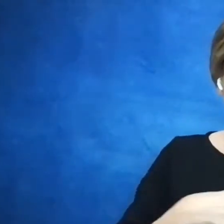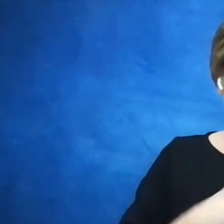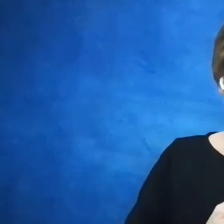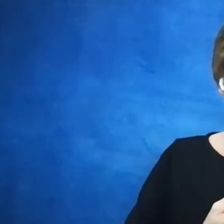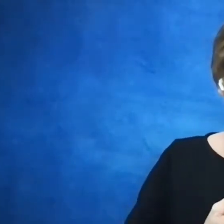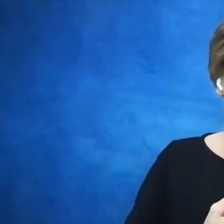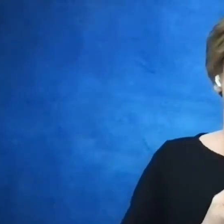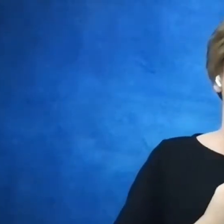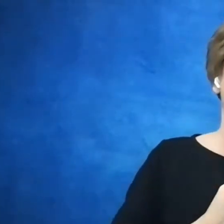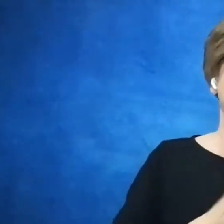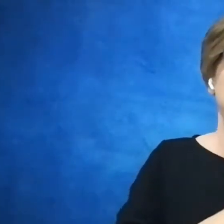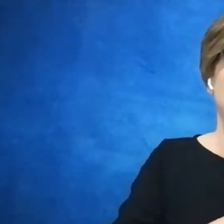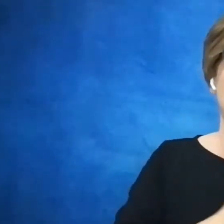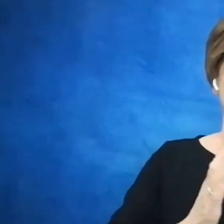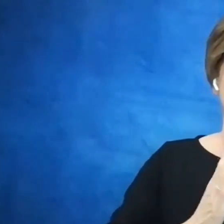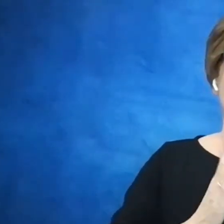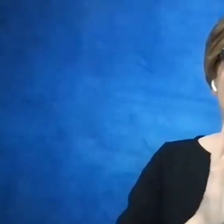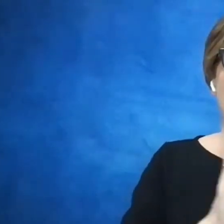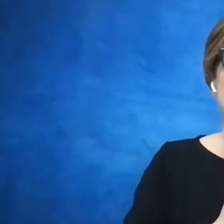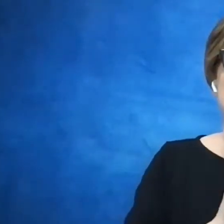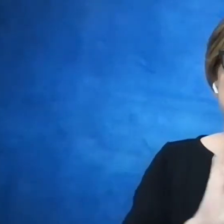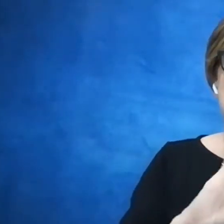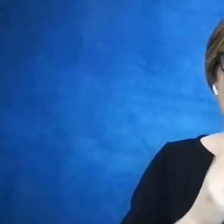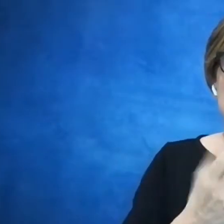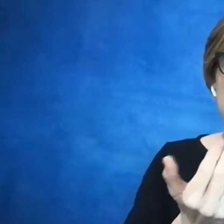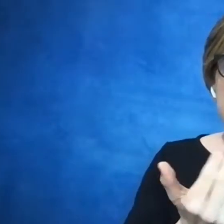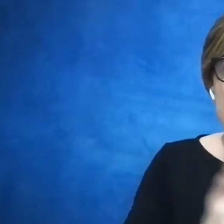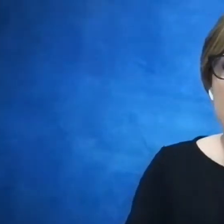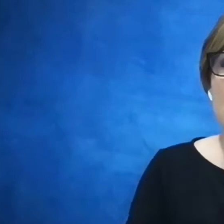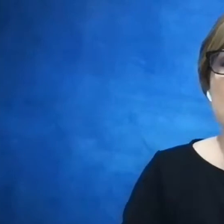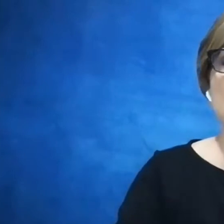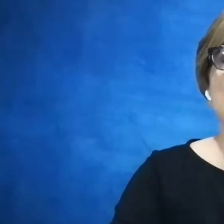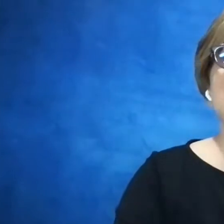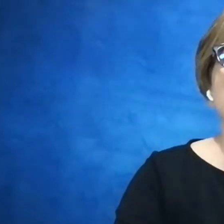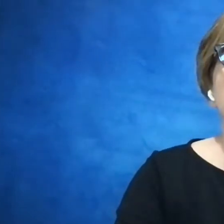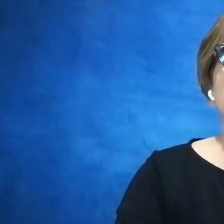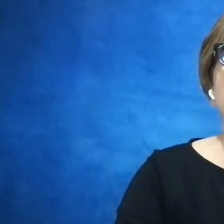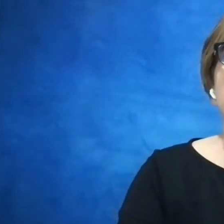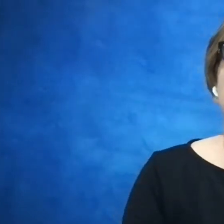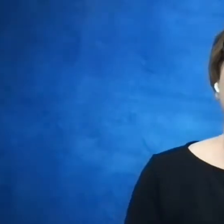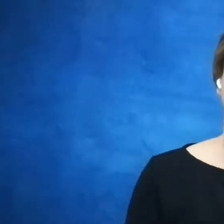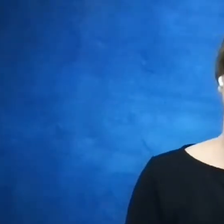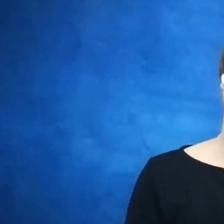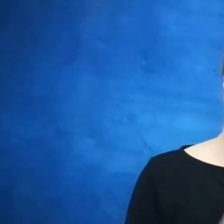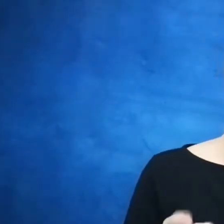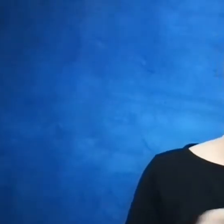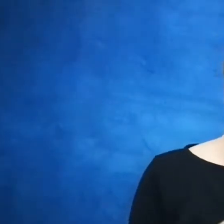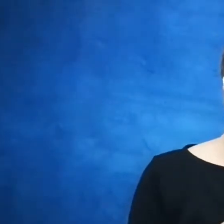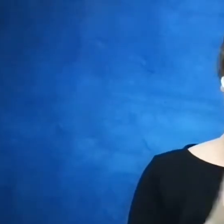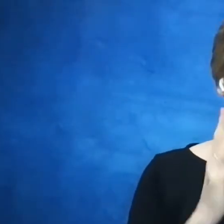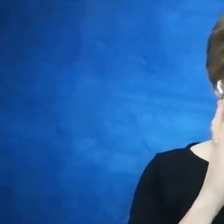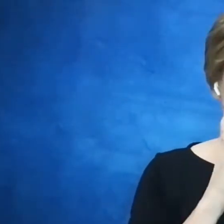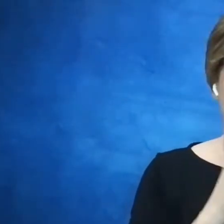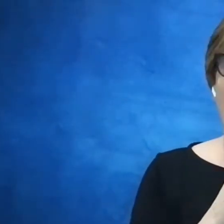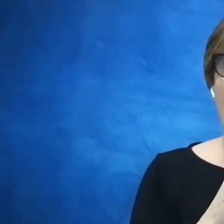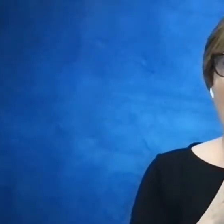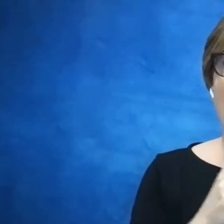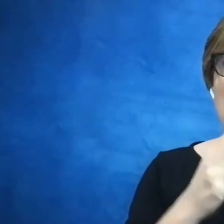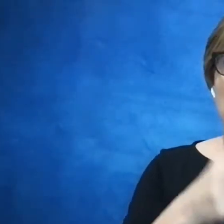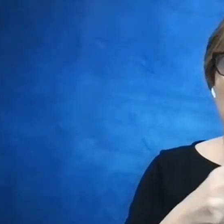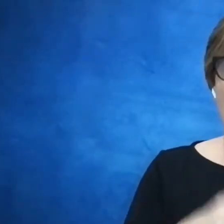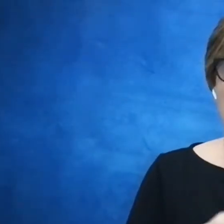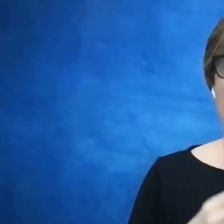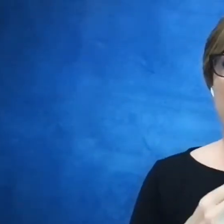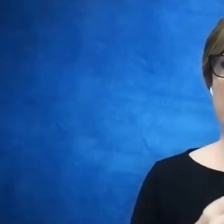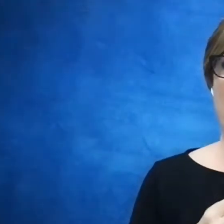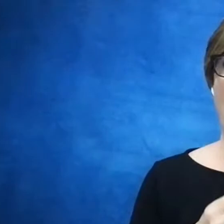that we had in March. So, excuse me. I'll start off by recognizing four of our new public